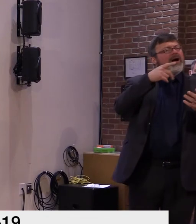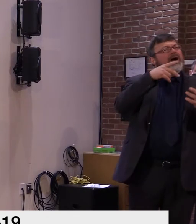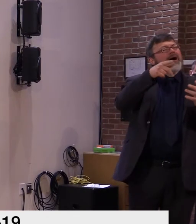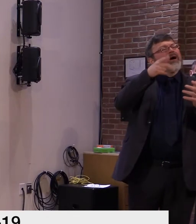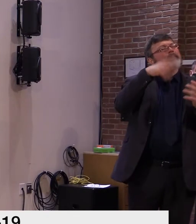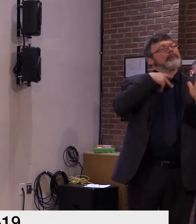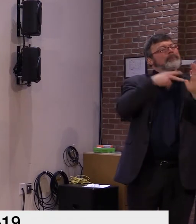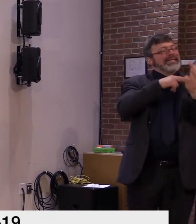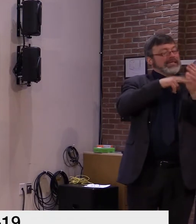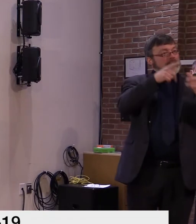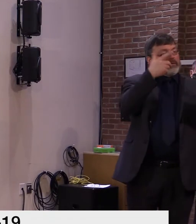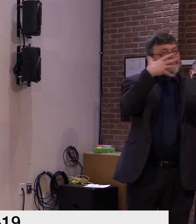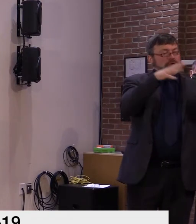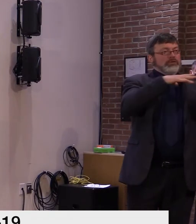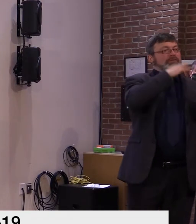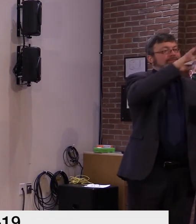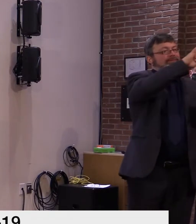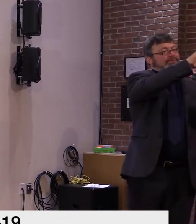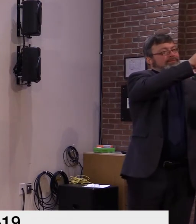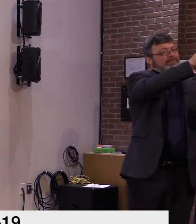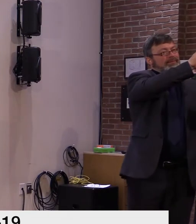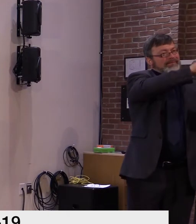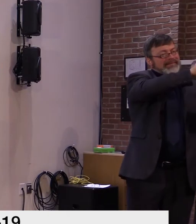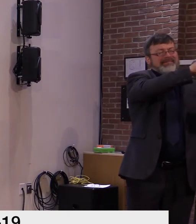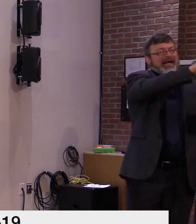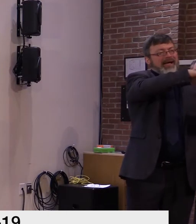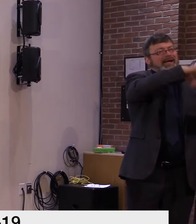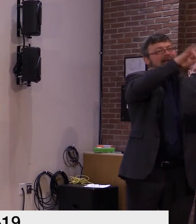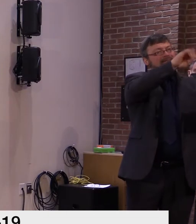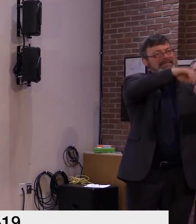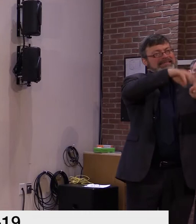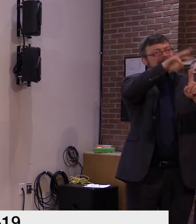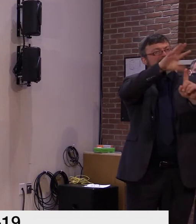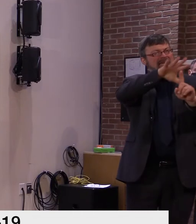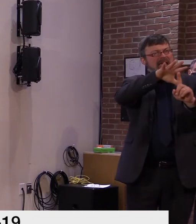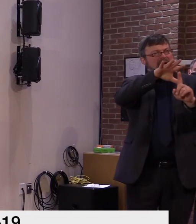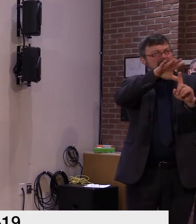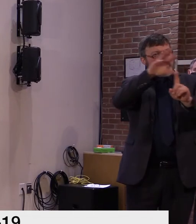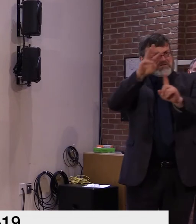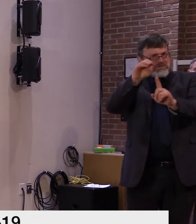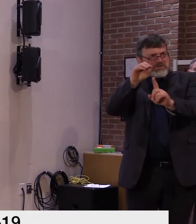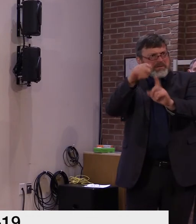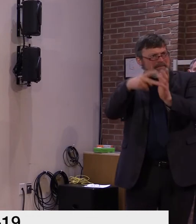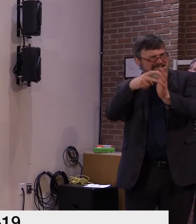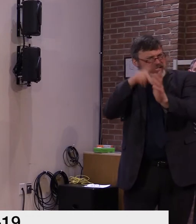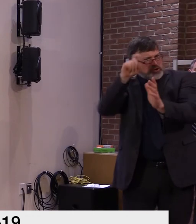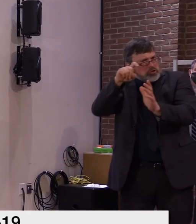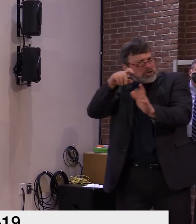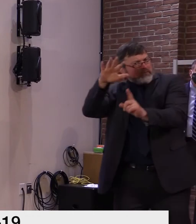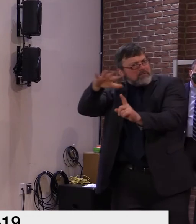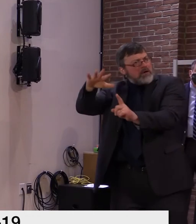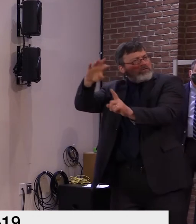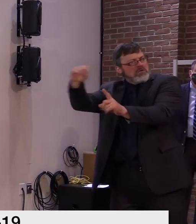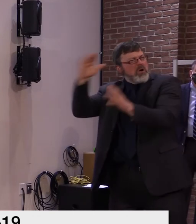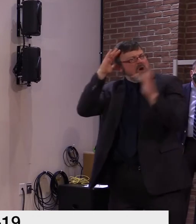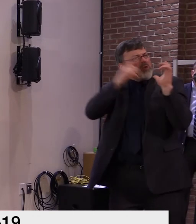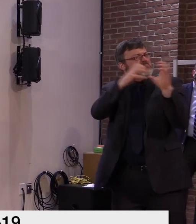think because it's so big, 75,000, we may have to have a group A and a group